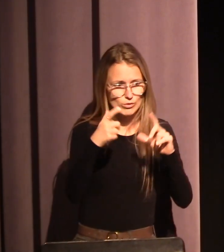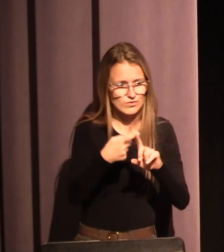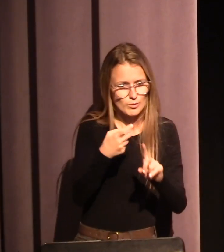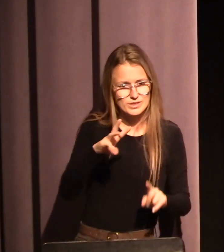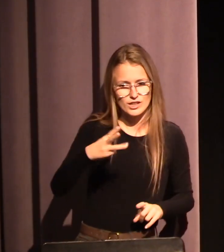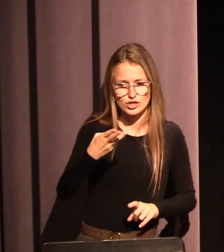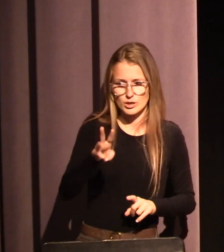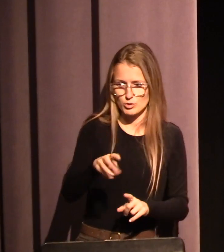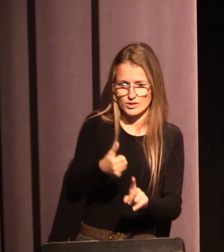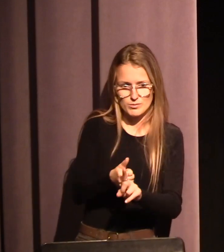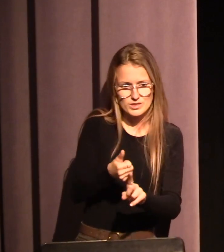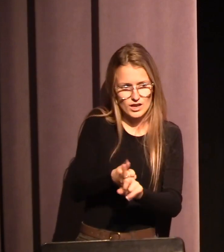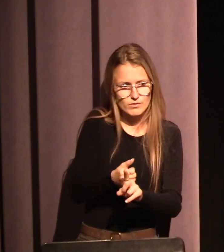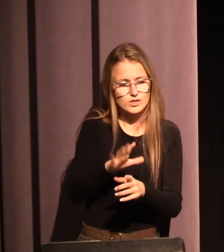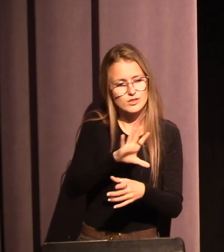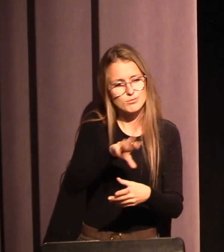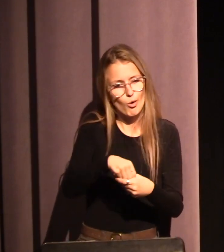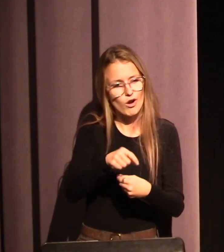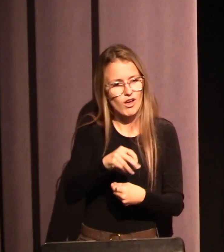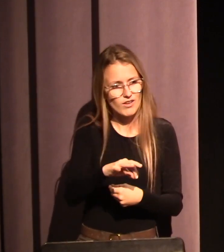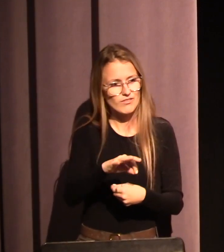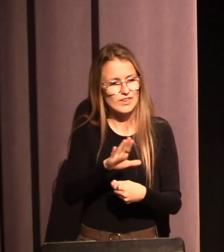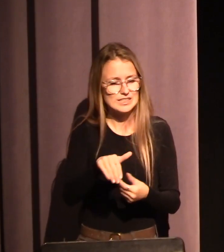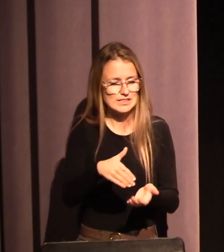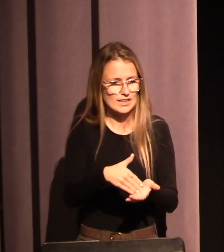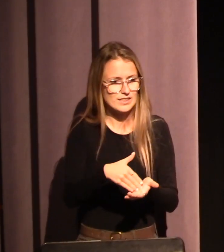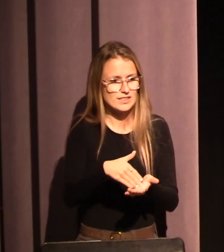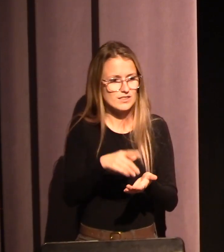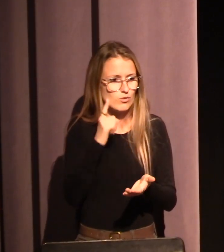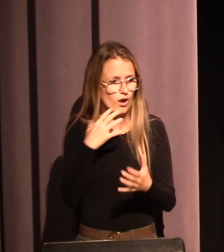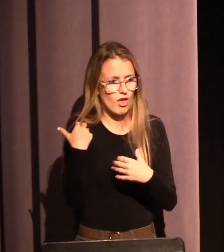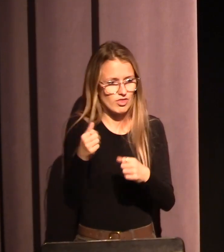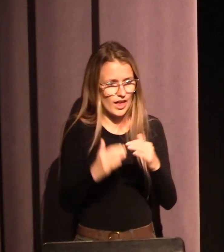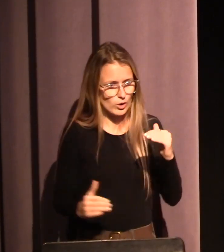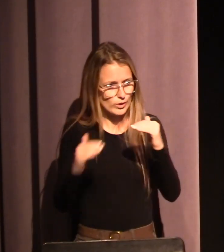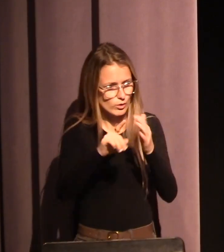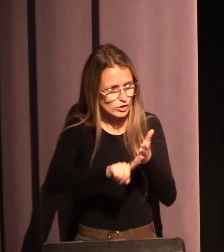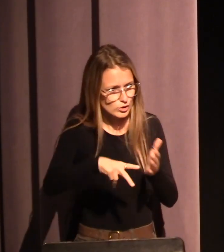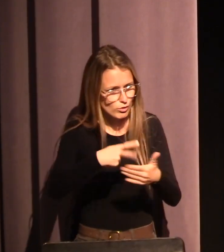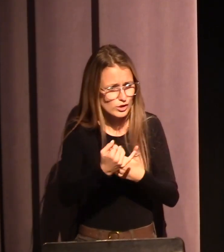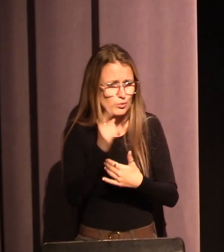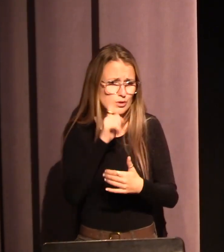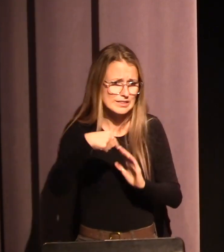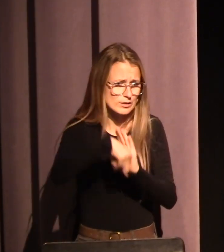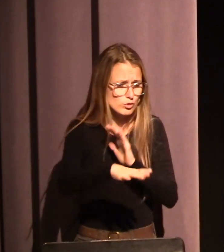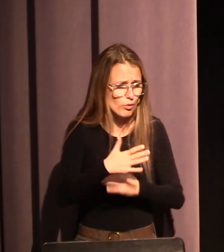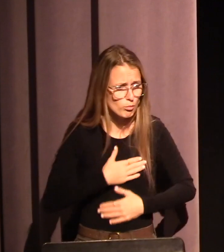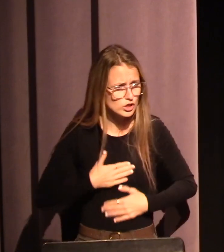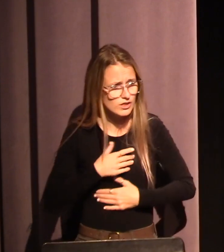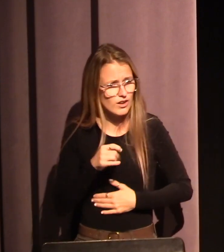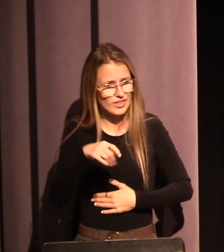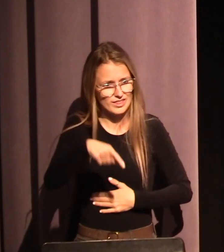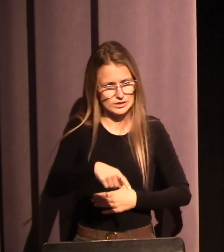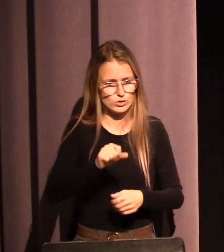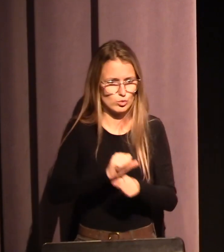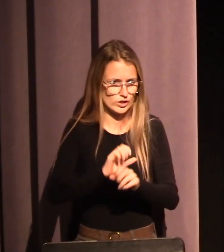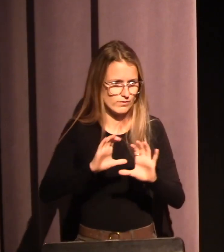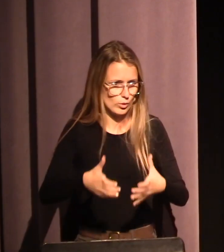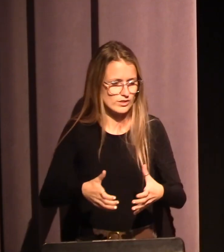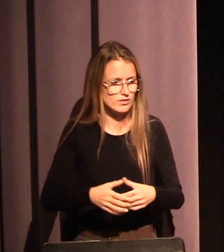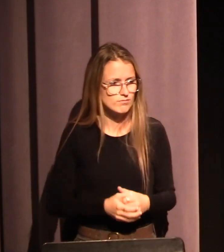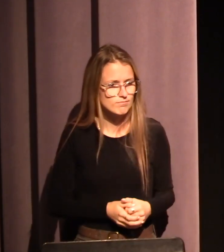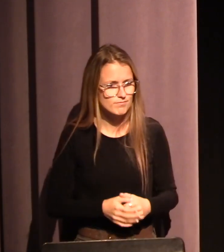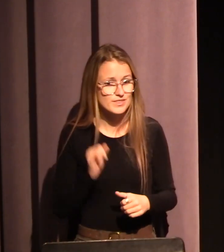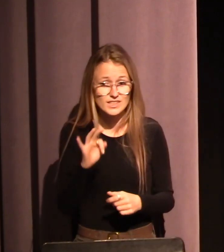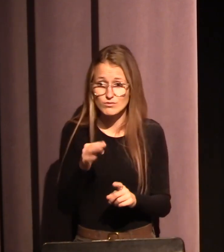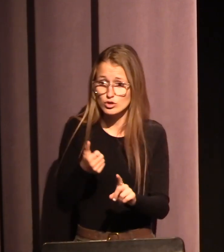CHWs themselves as part of a Center for Health Equity Research project will deepen your appreciation of this vital workforce. If you